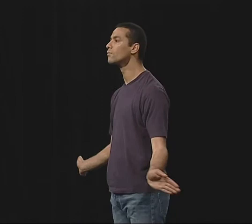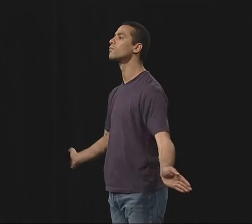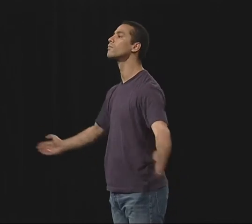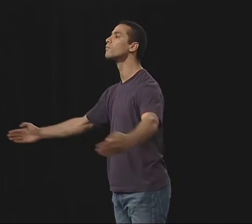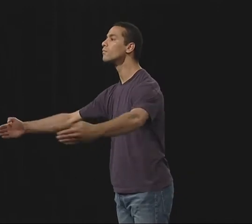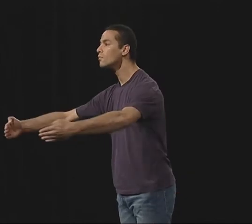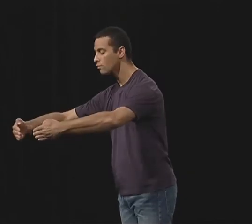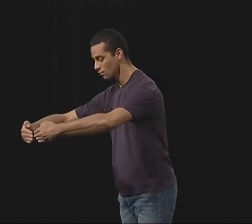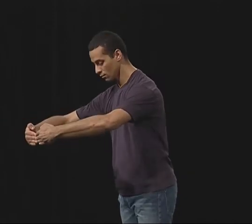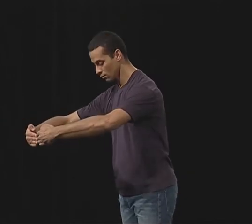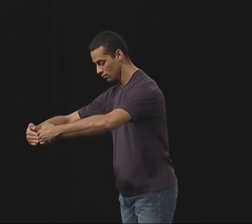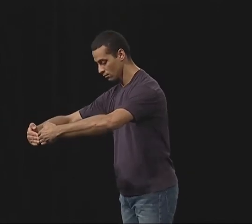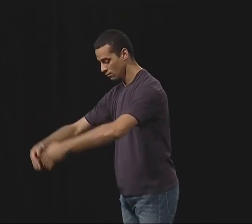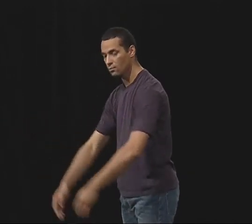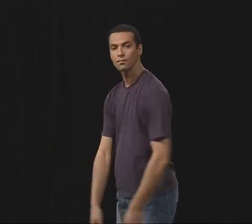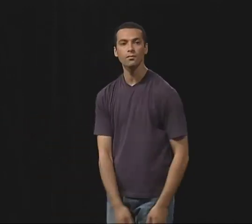Every single book.